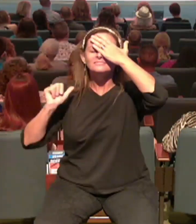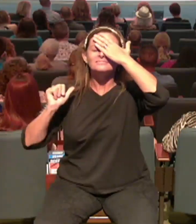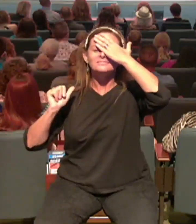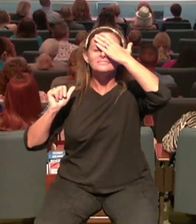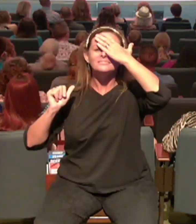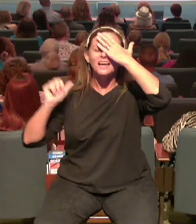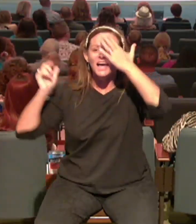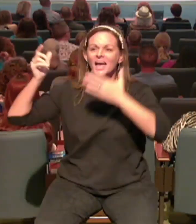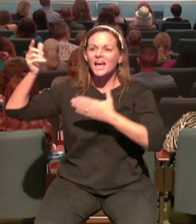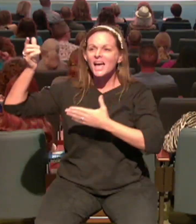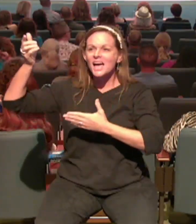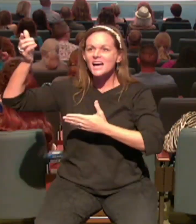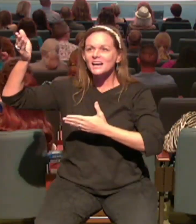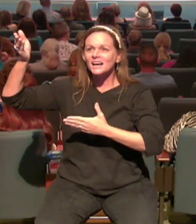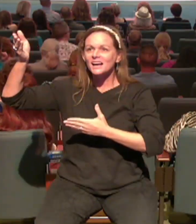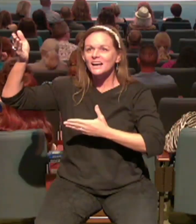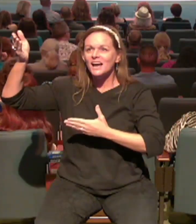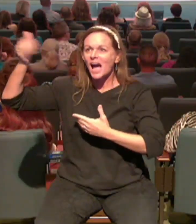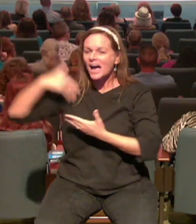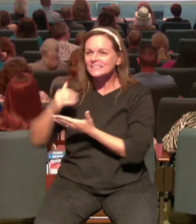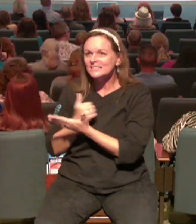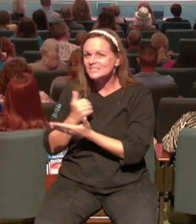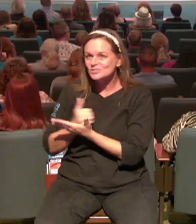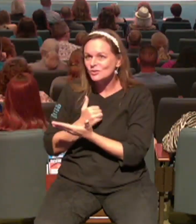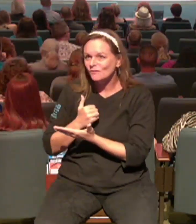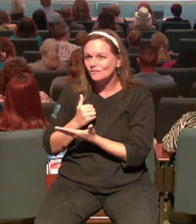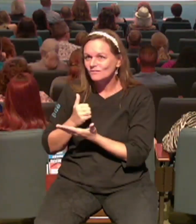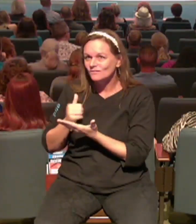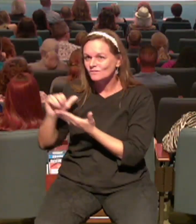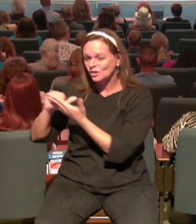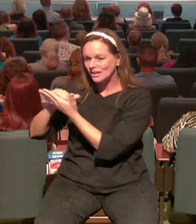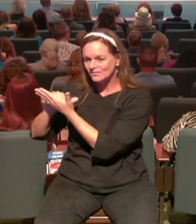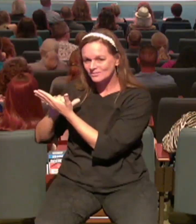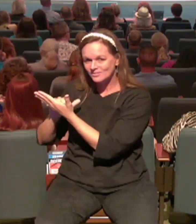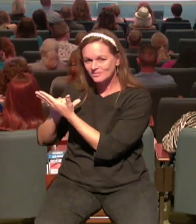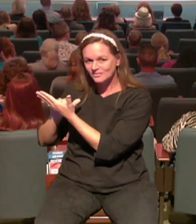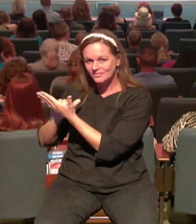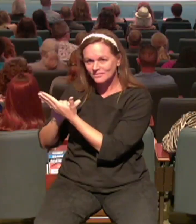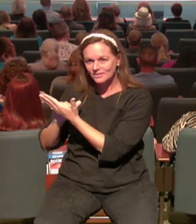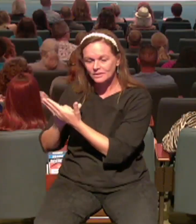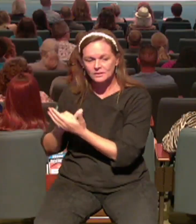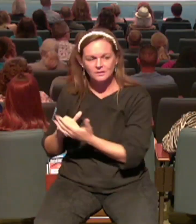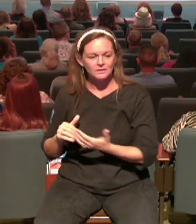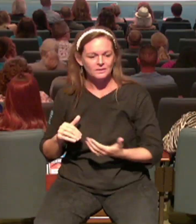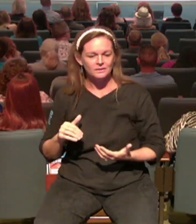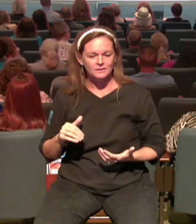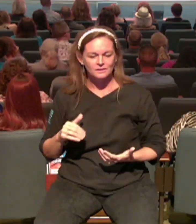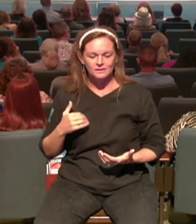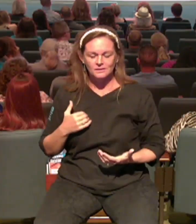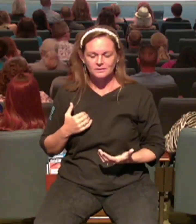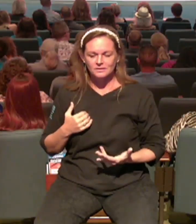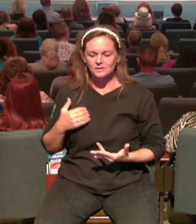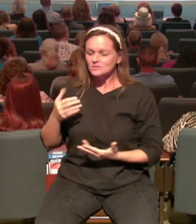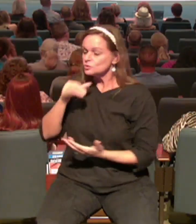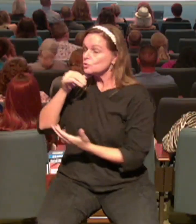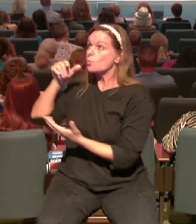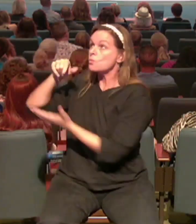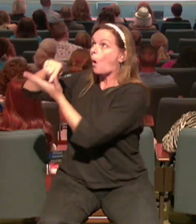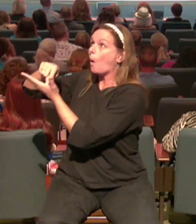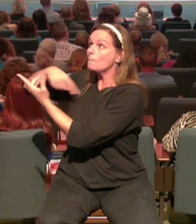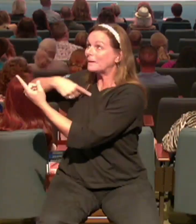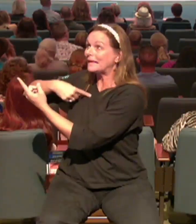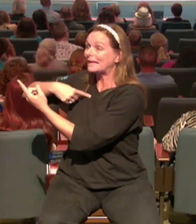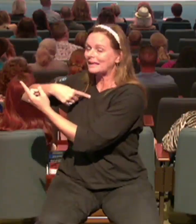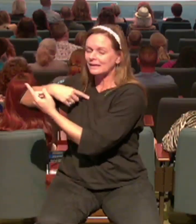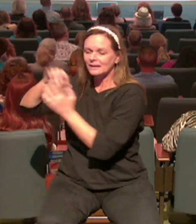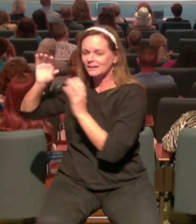I. I didn't deserve it. I didn't deserve to be released by God for the things I've done. And so God, you're gonna have to help me